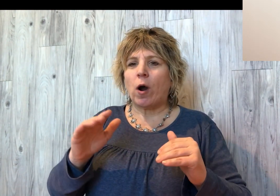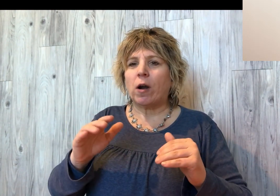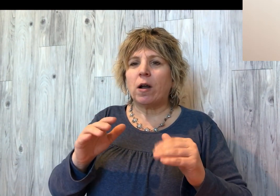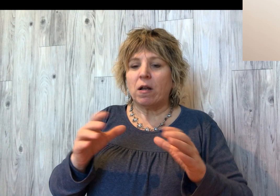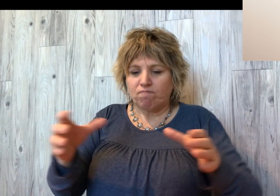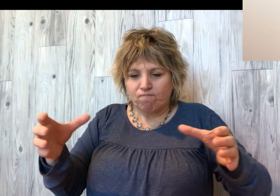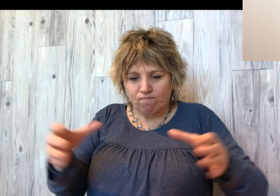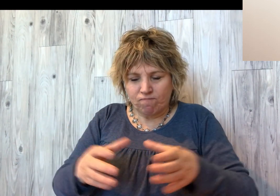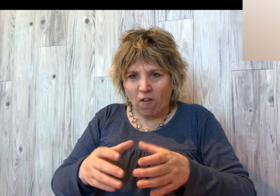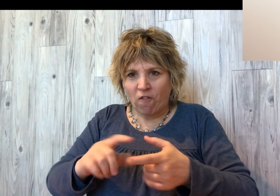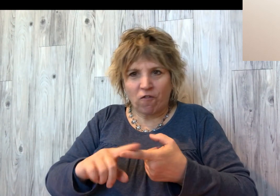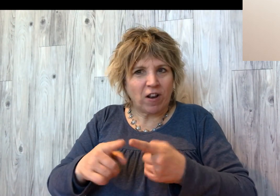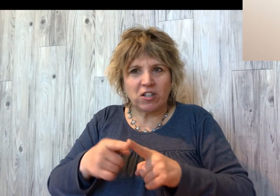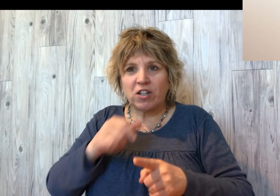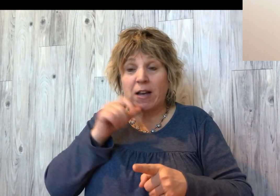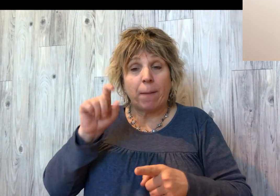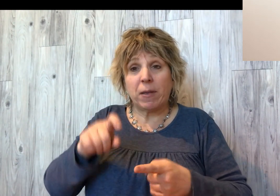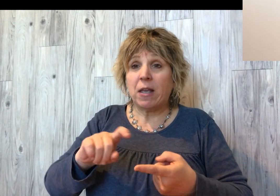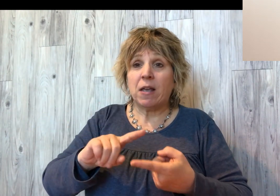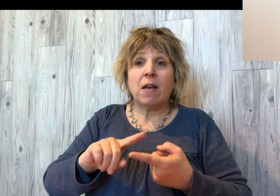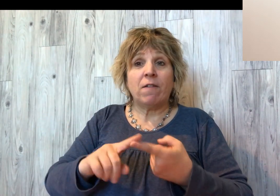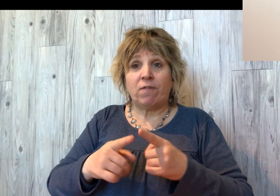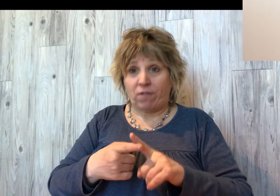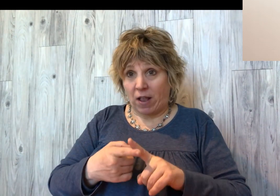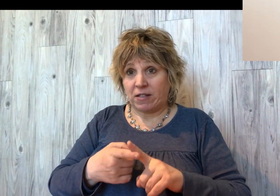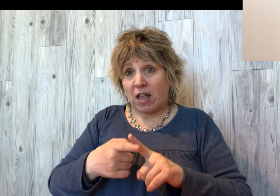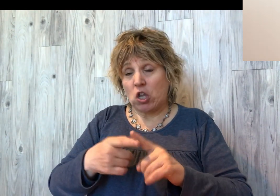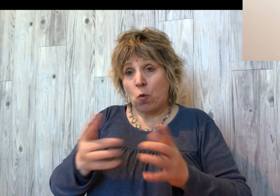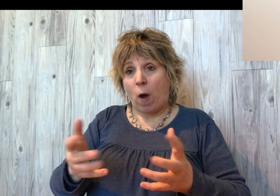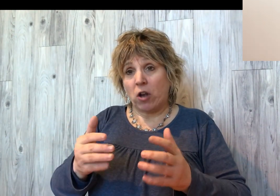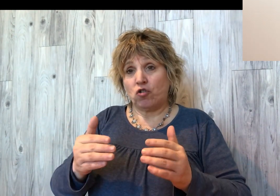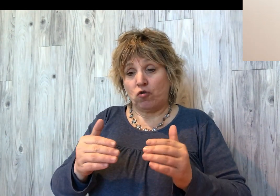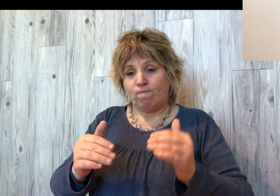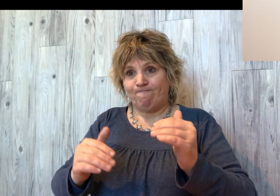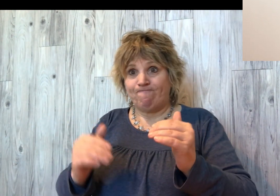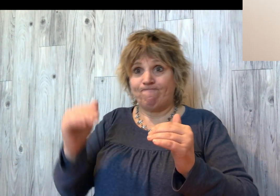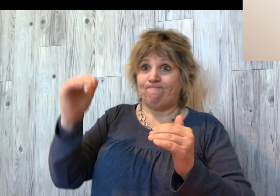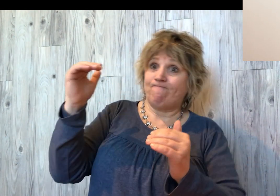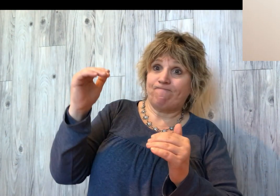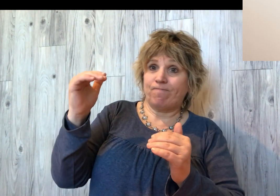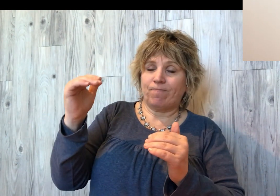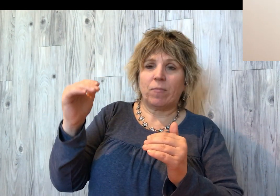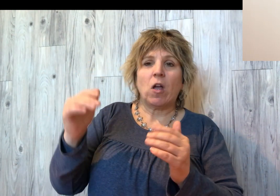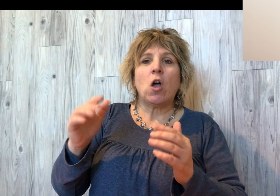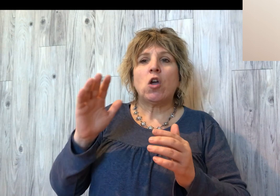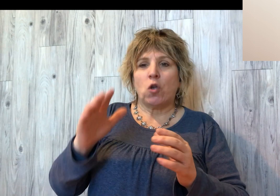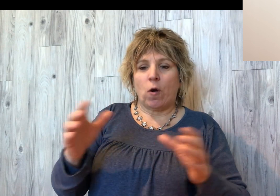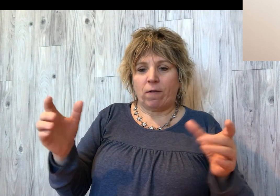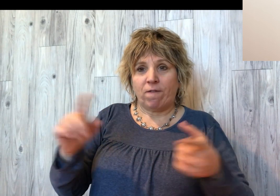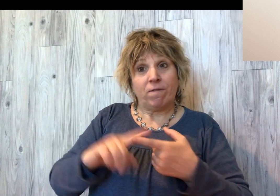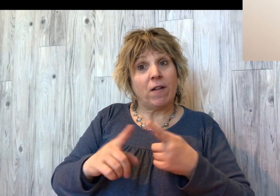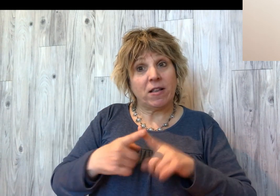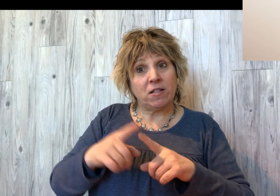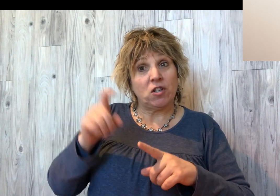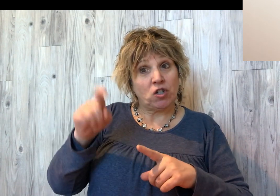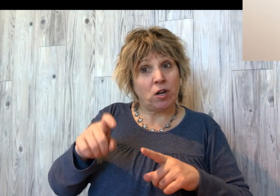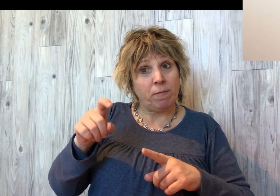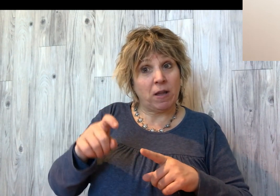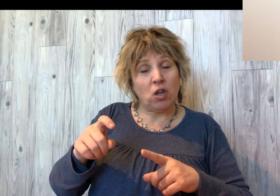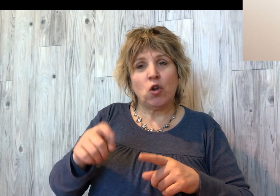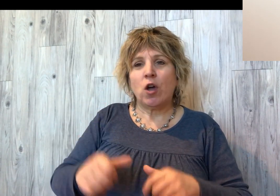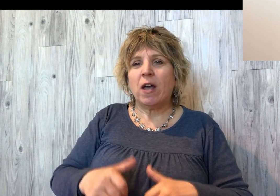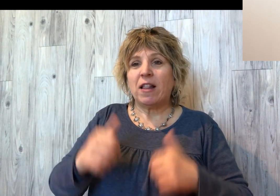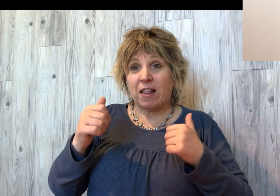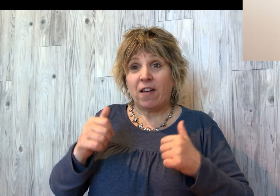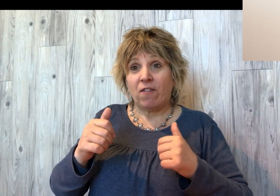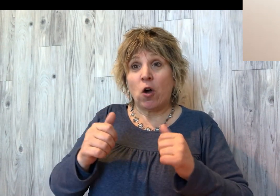should not be people that you're trying to bring up to the level that you want to live in wisdom. Your inner circle should be people who